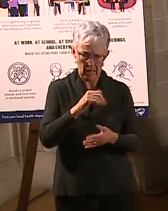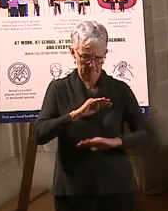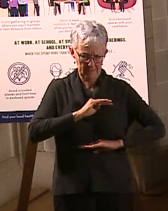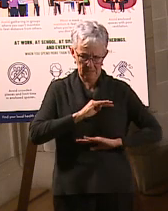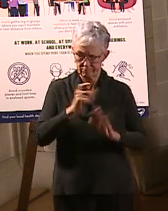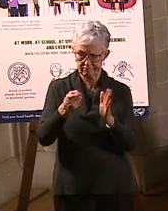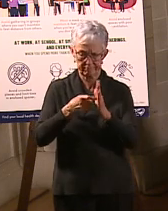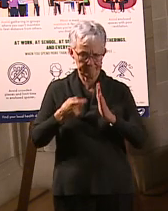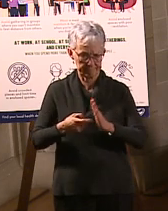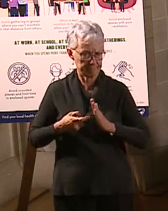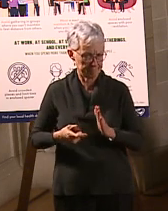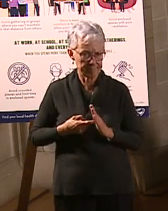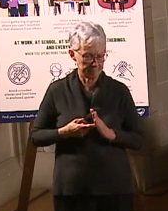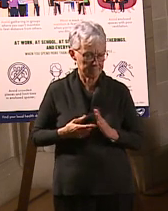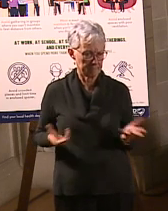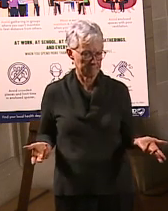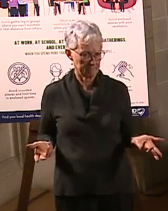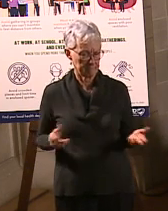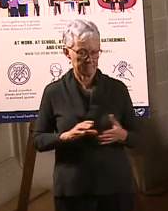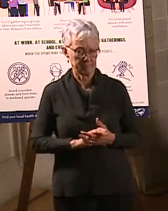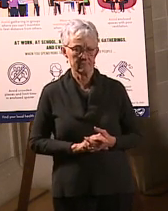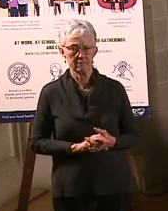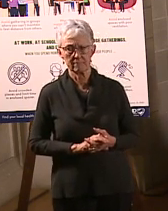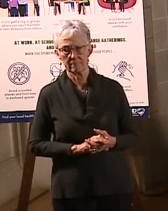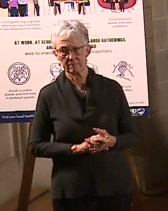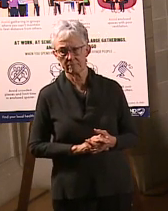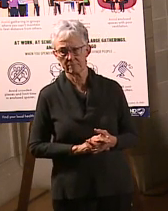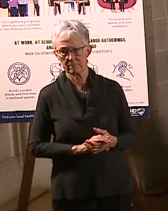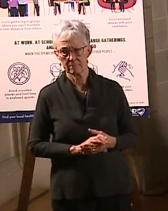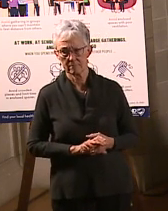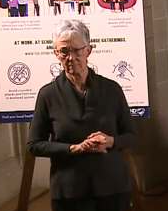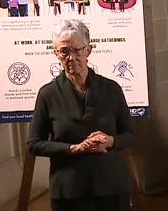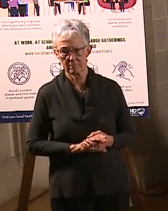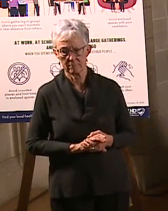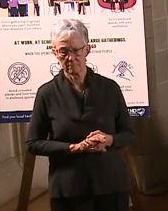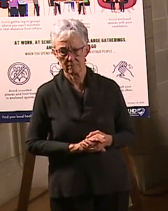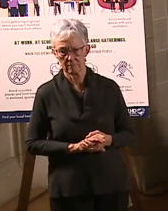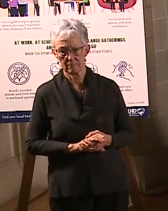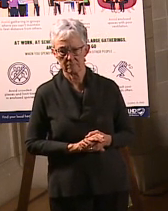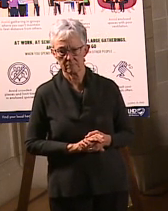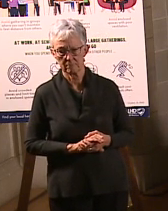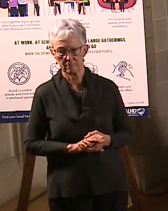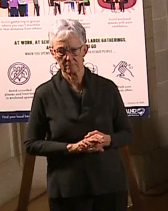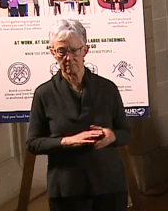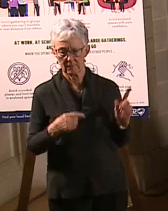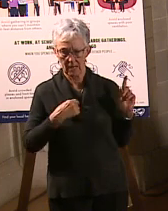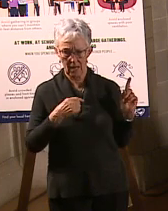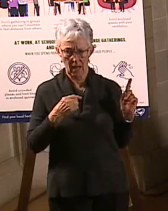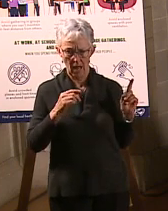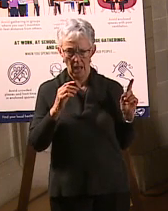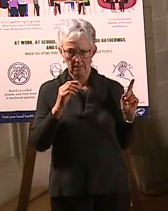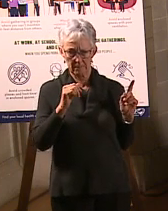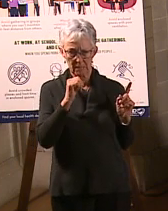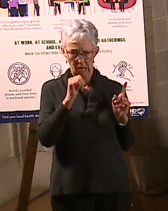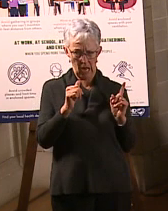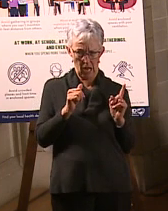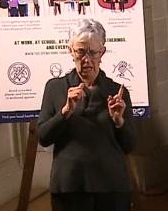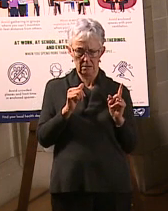in writing with regard to more money being needed. And I guess I'm not specifically clear on the timeline that you're talking